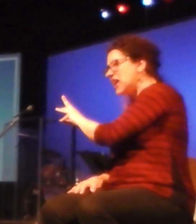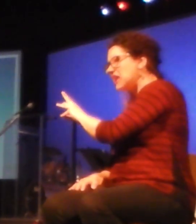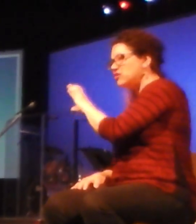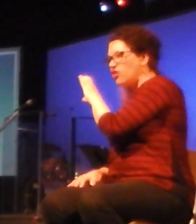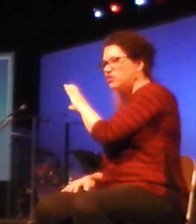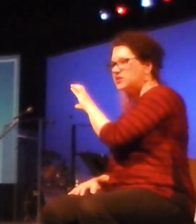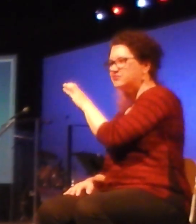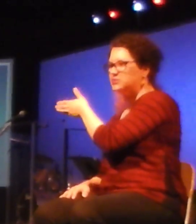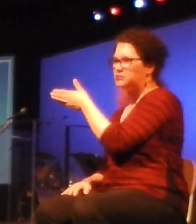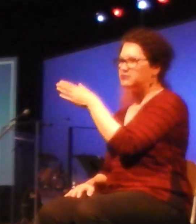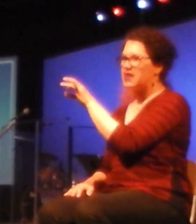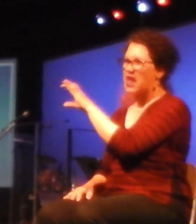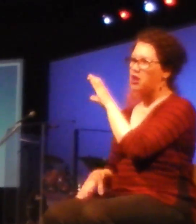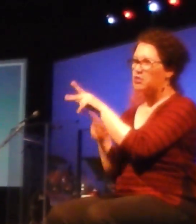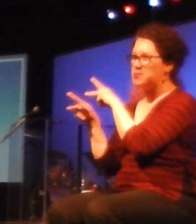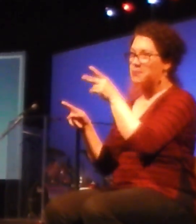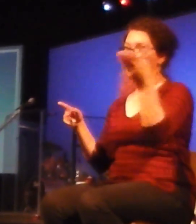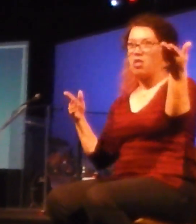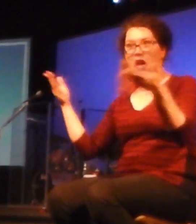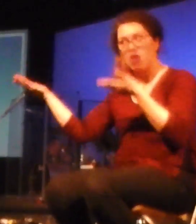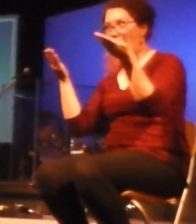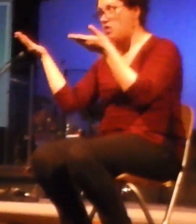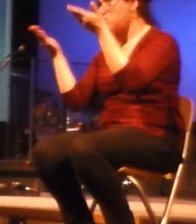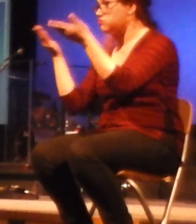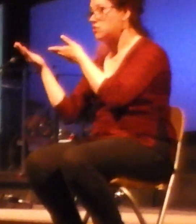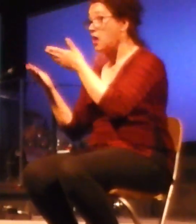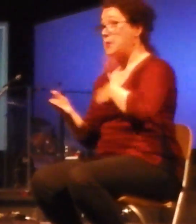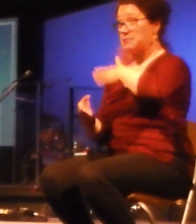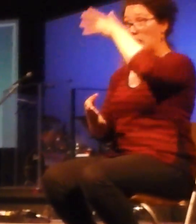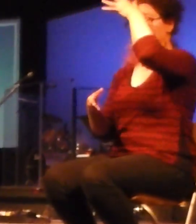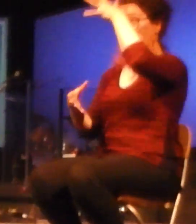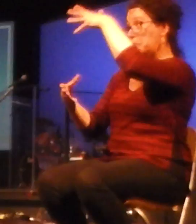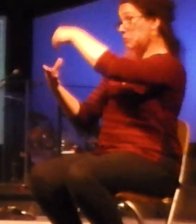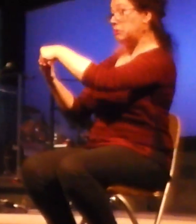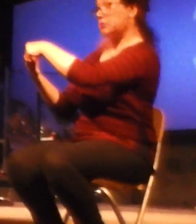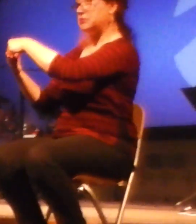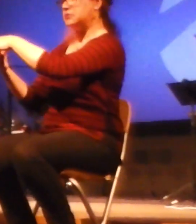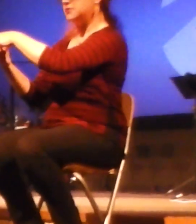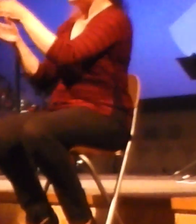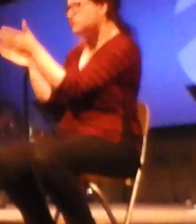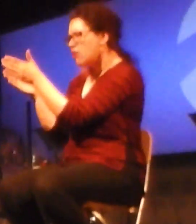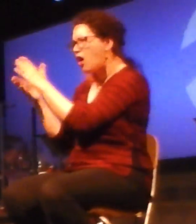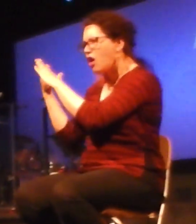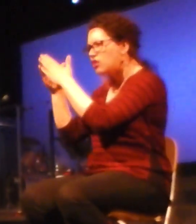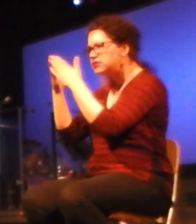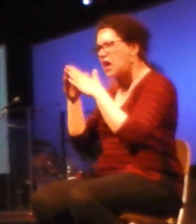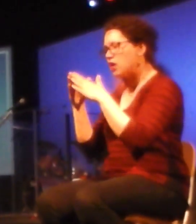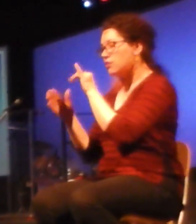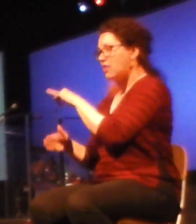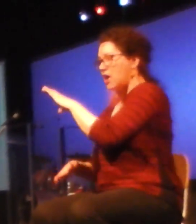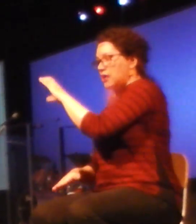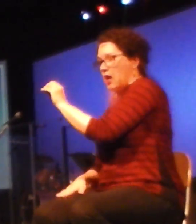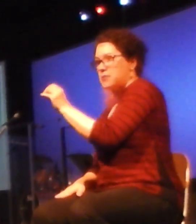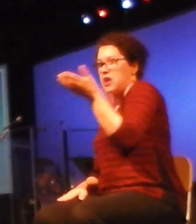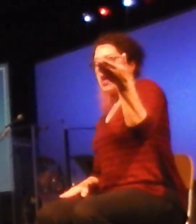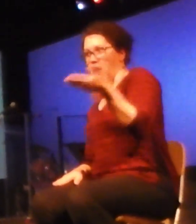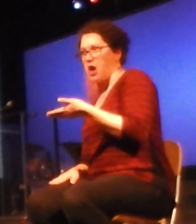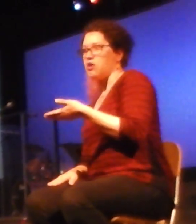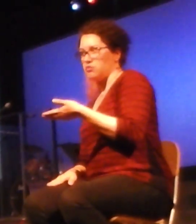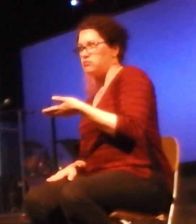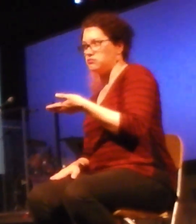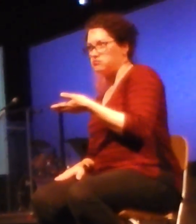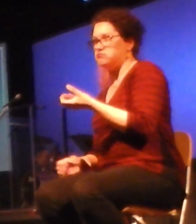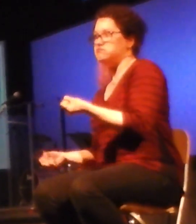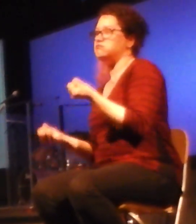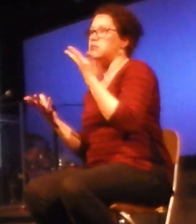fell swoop. And so my dad was one of the 600, 800 people in this tiny little town that this company hired.